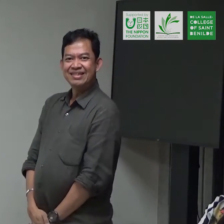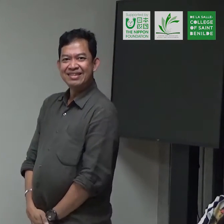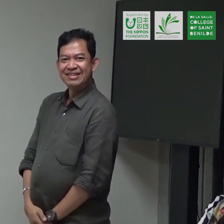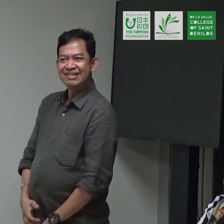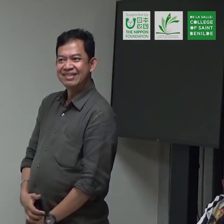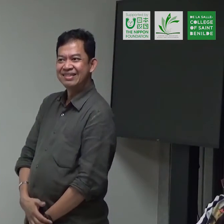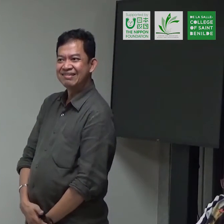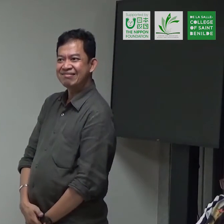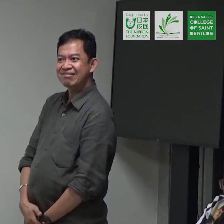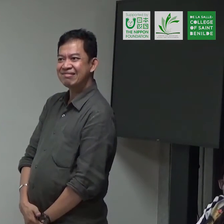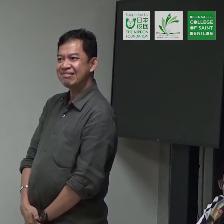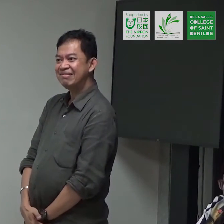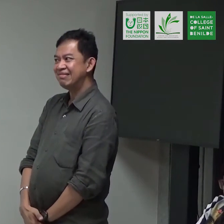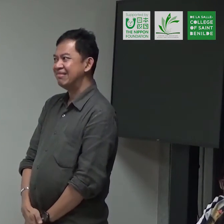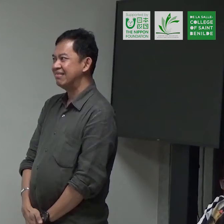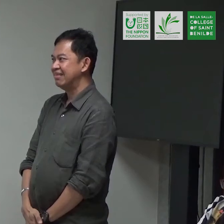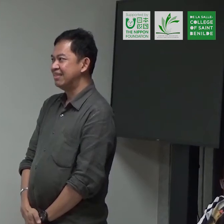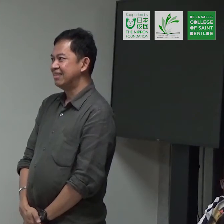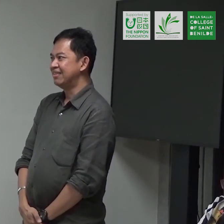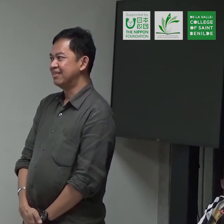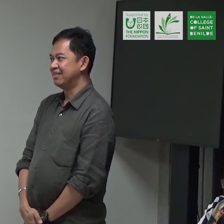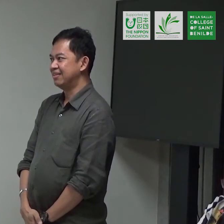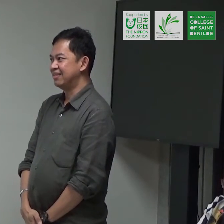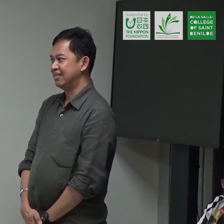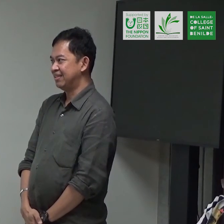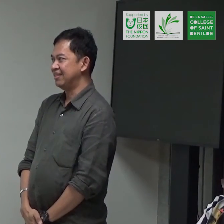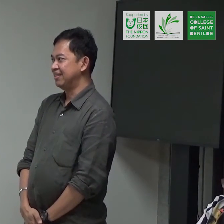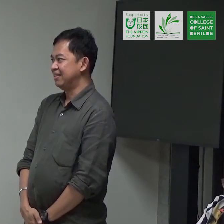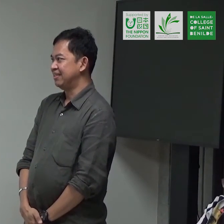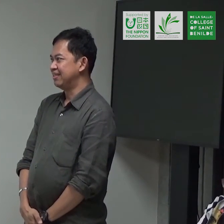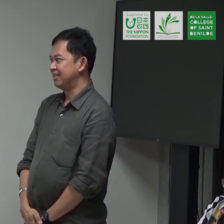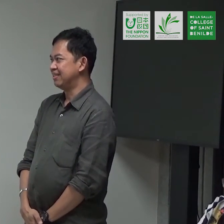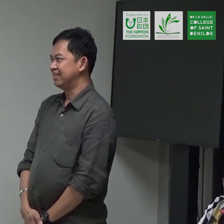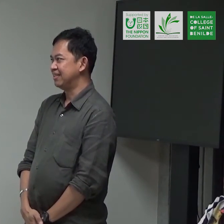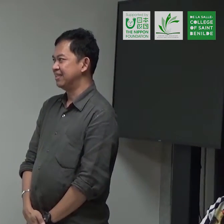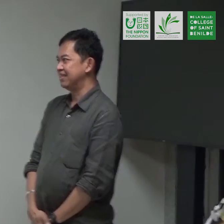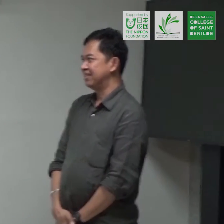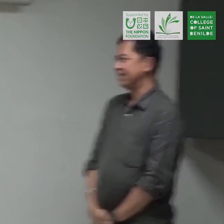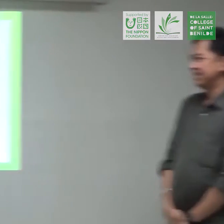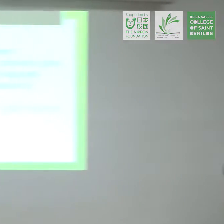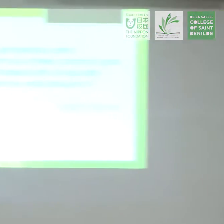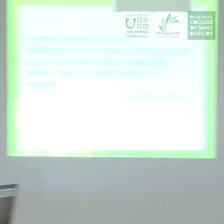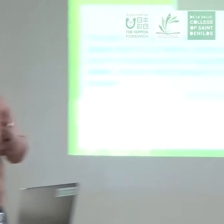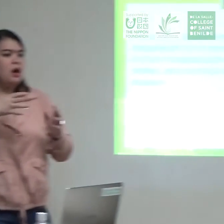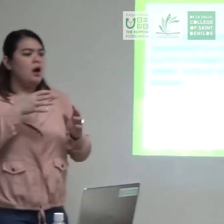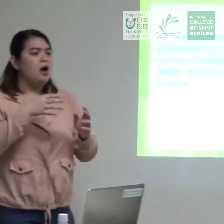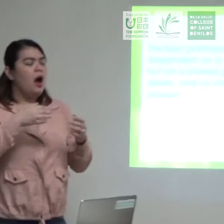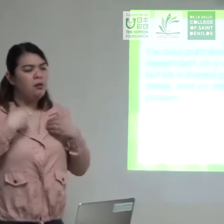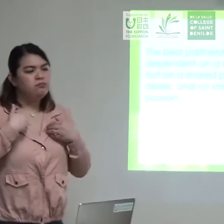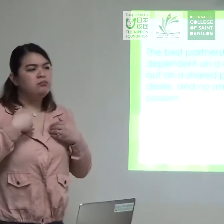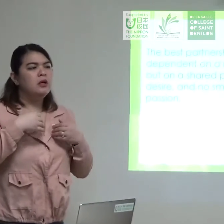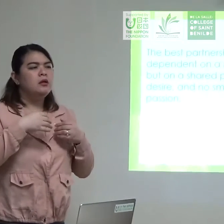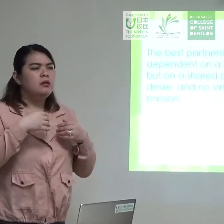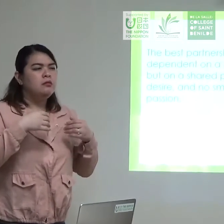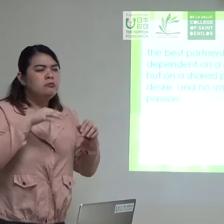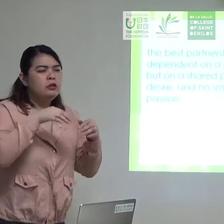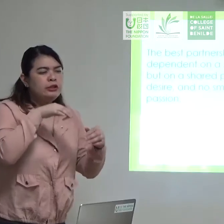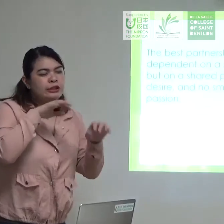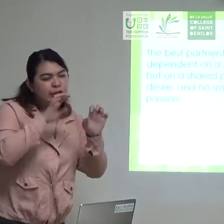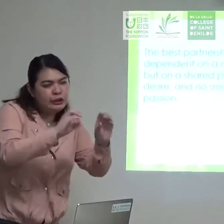First and foremost, you're very lucky because you're dealing with the fewer number of students. So actually you can